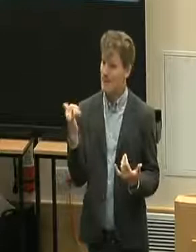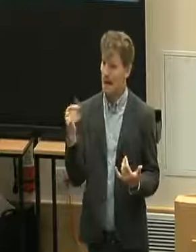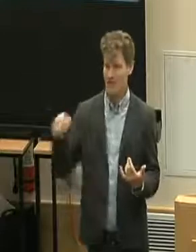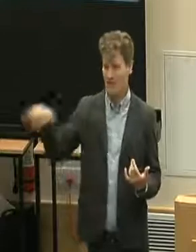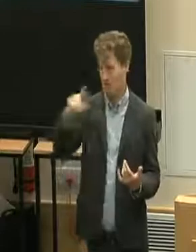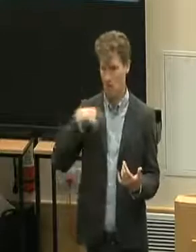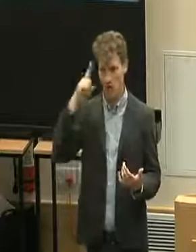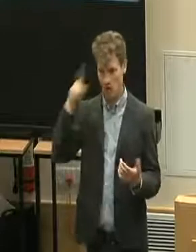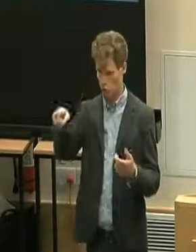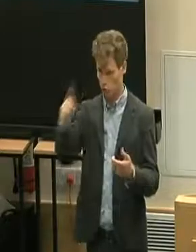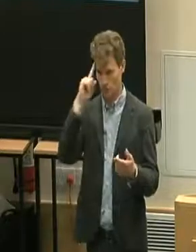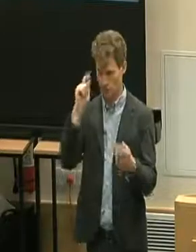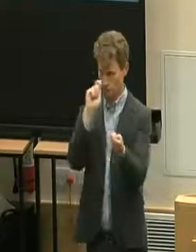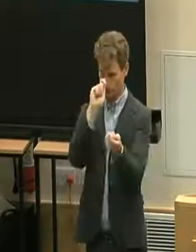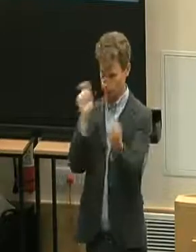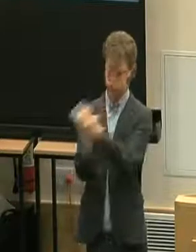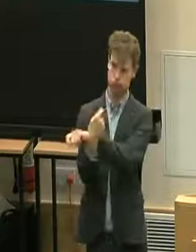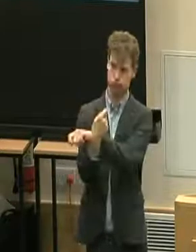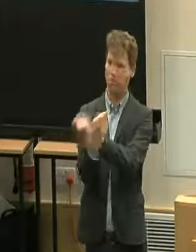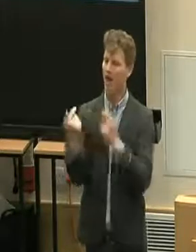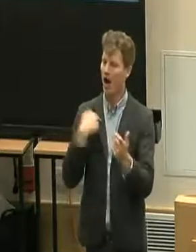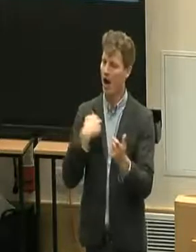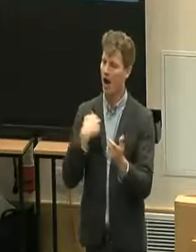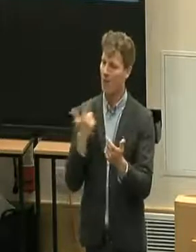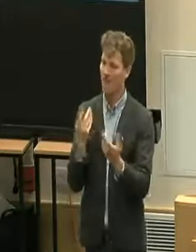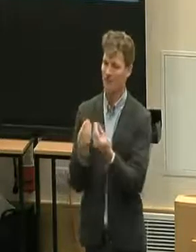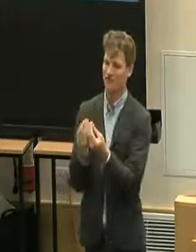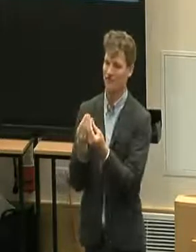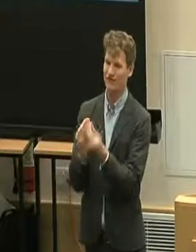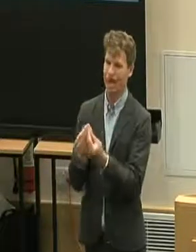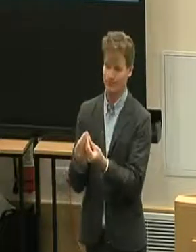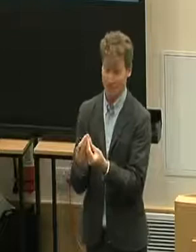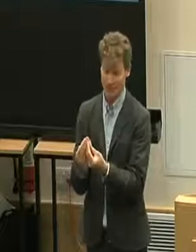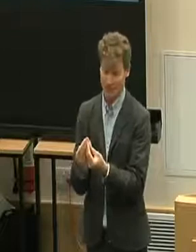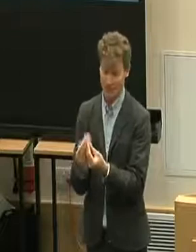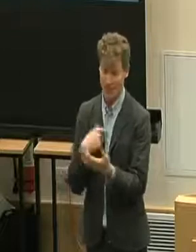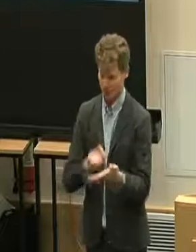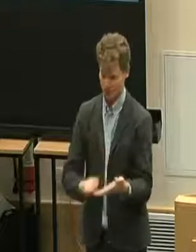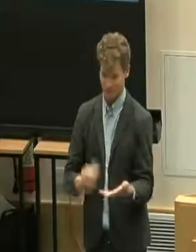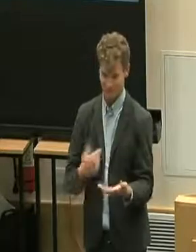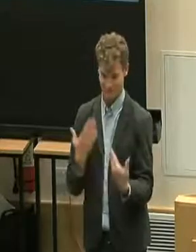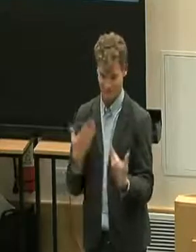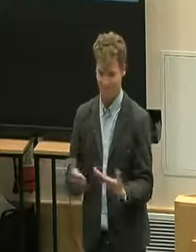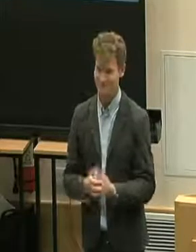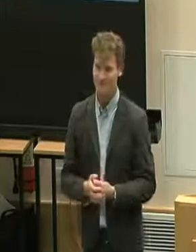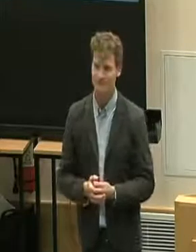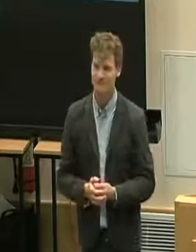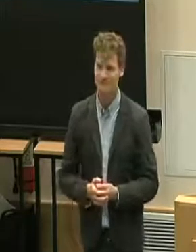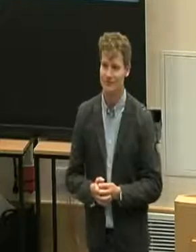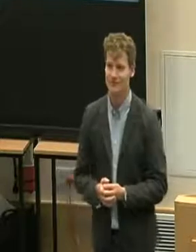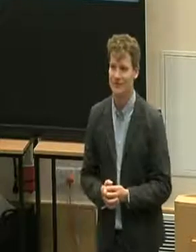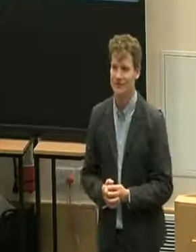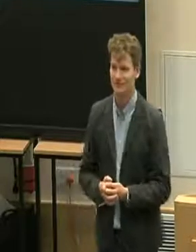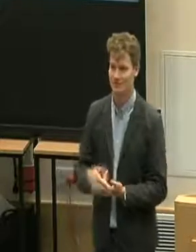I'm talking about normative values of a very, very general sort. There are usually two approaches